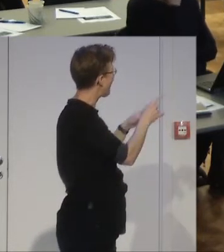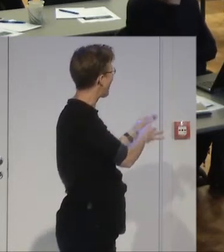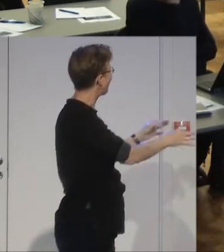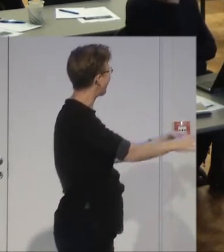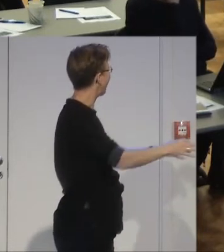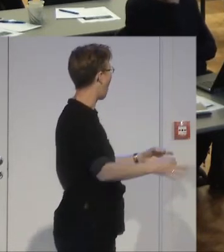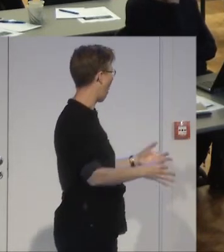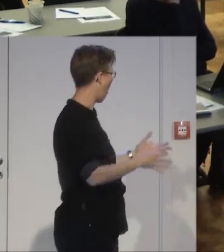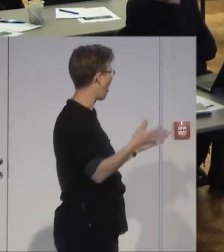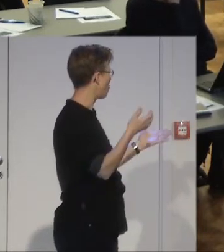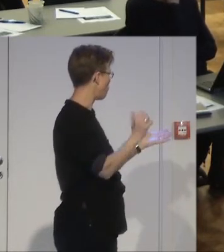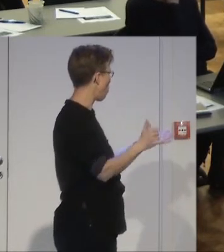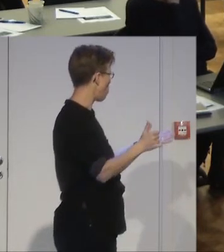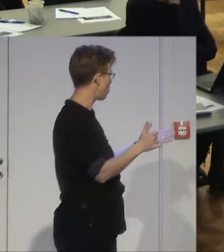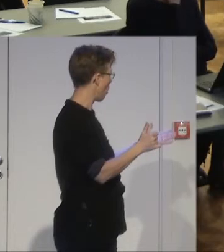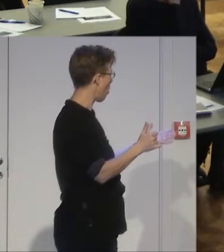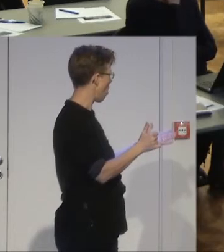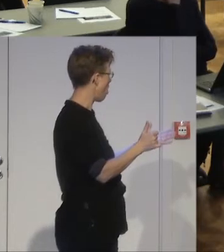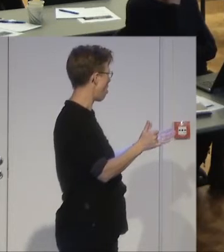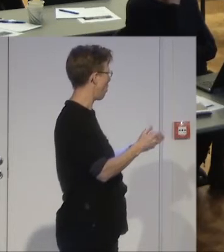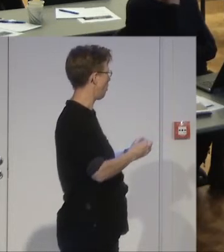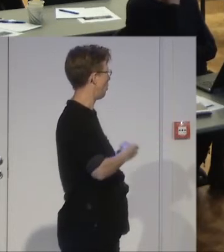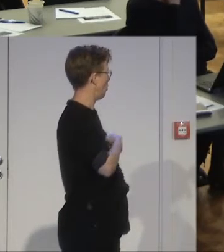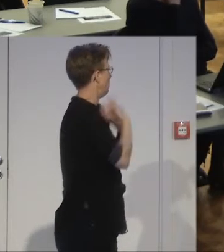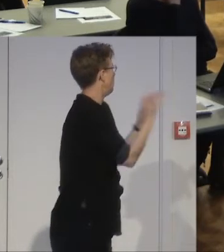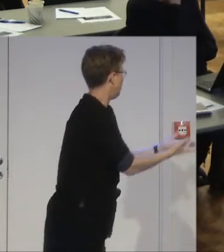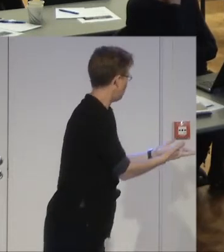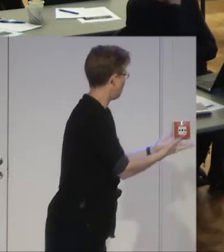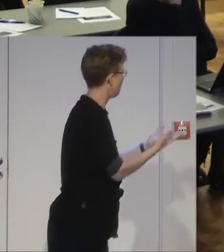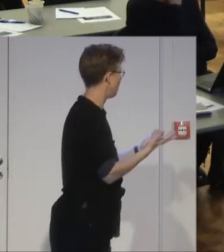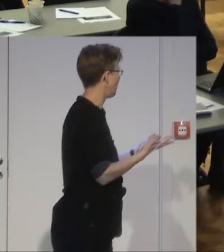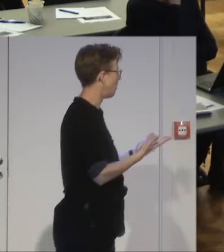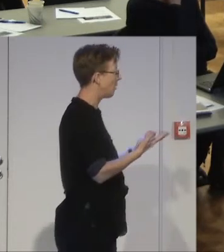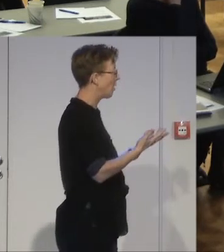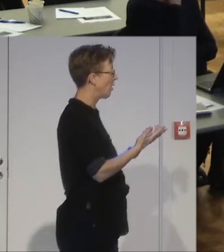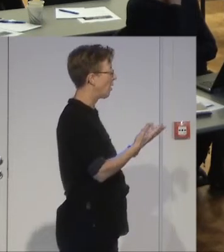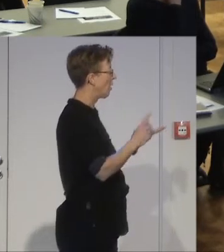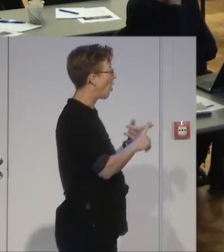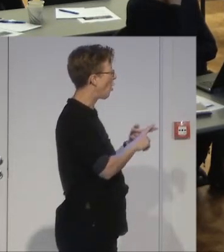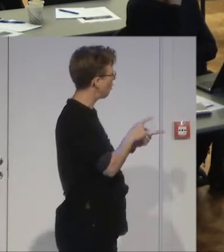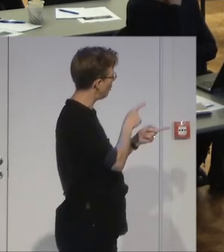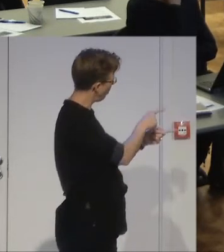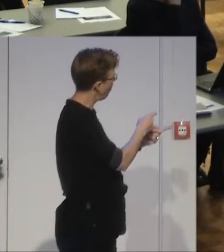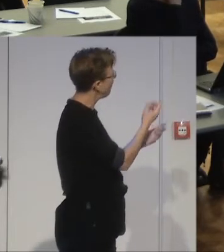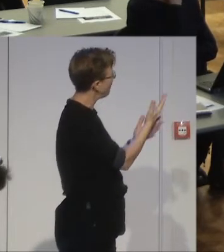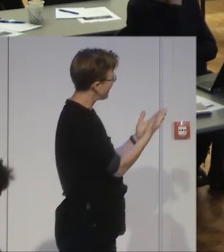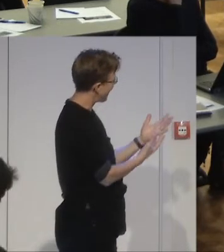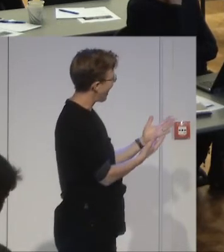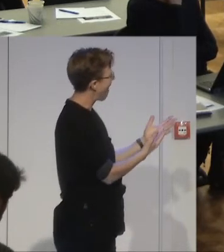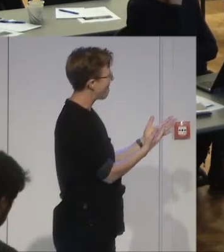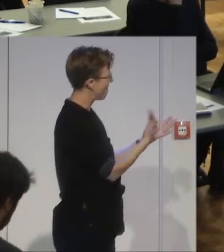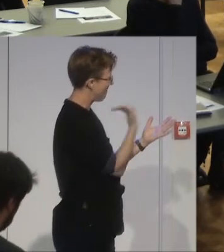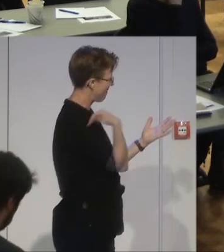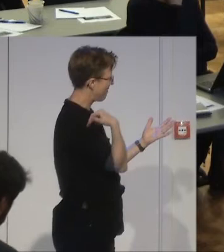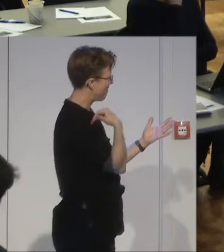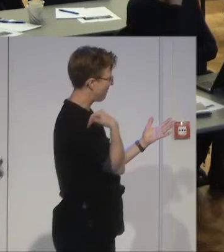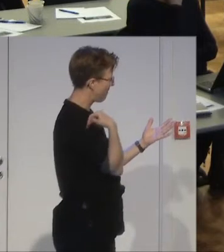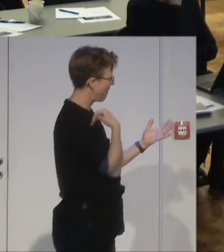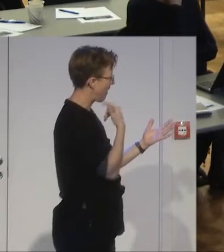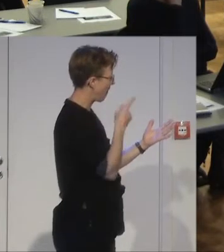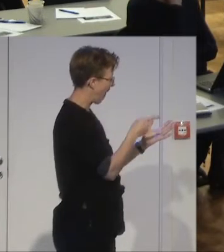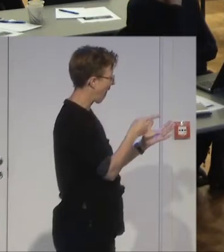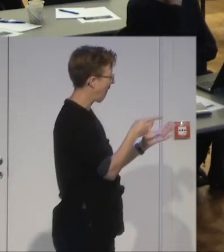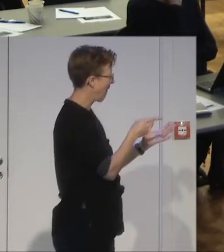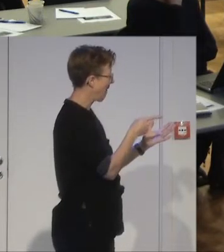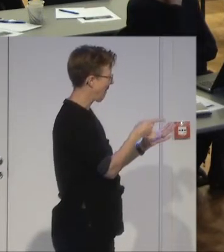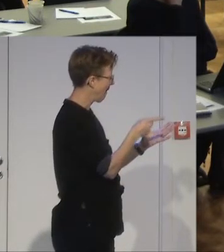for your utterances. When you were describing your thesis and